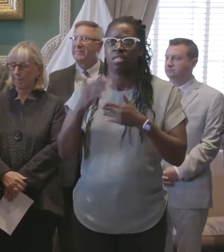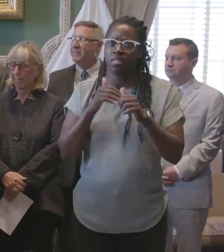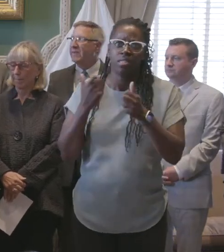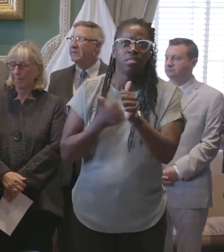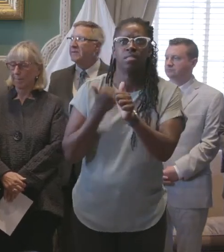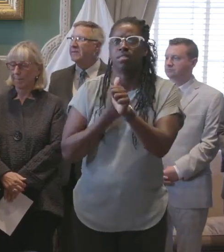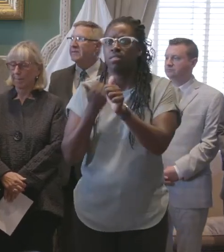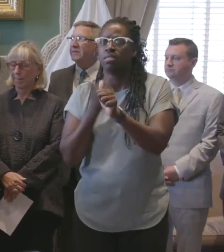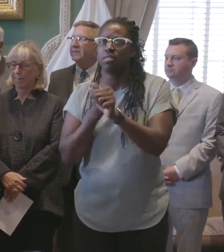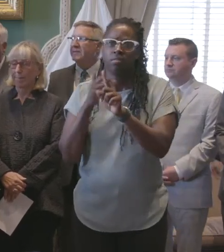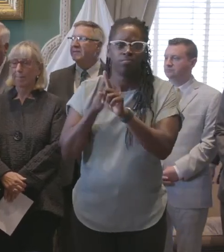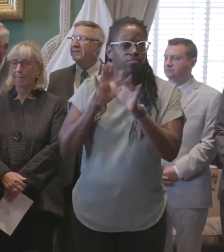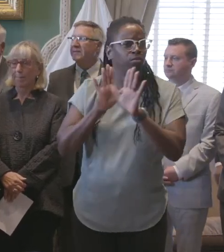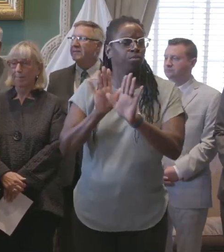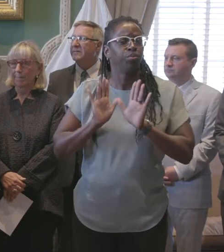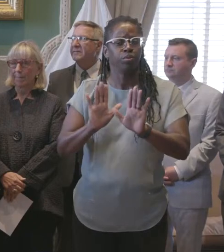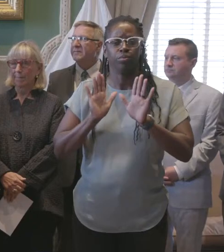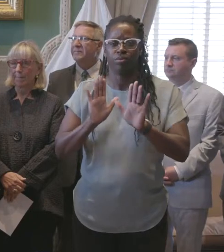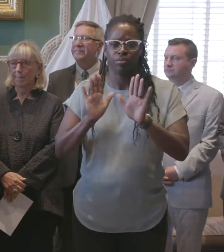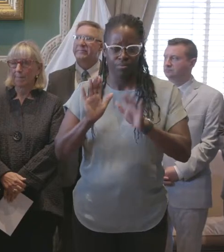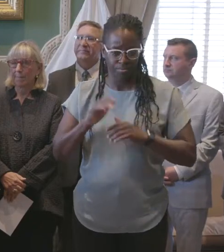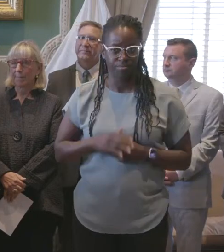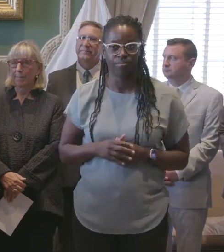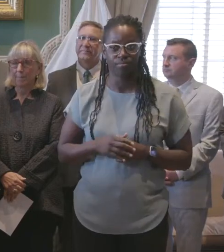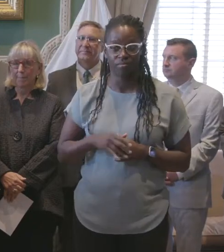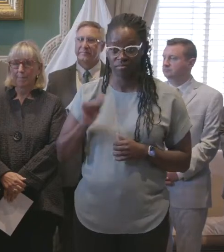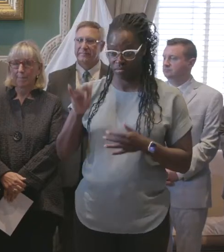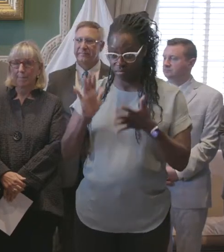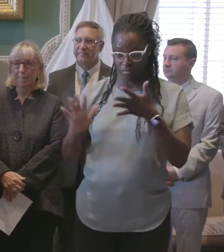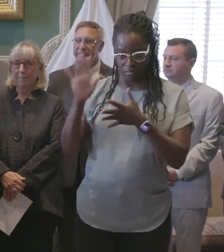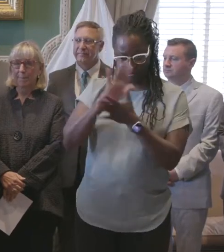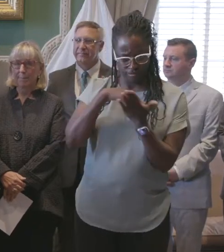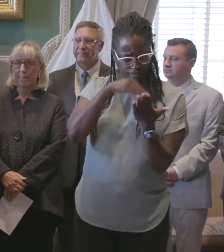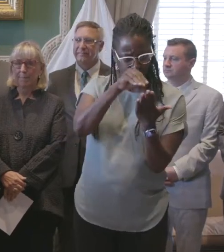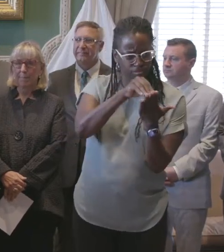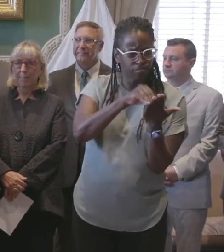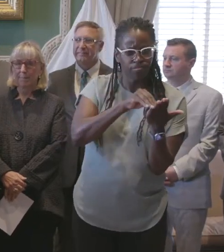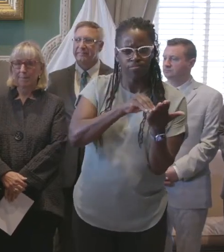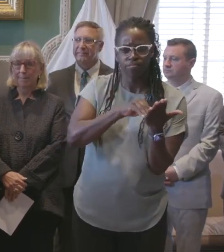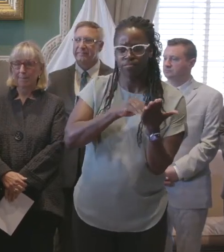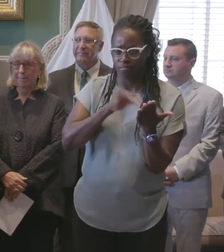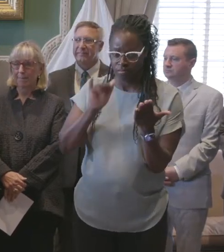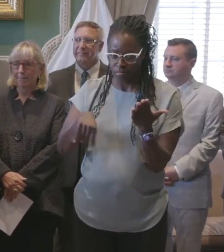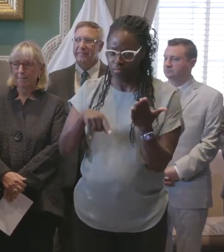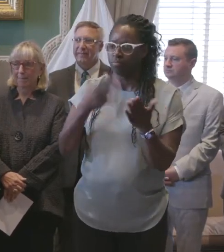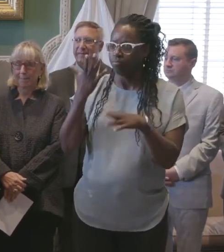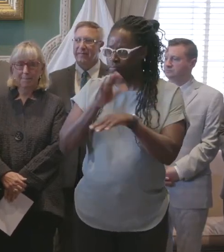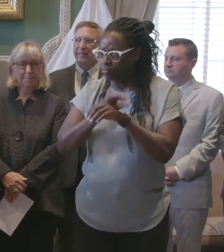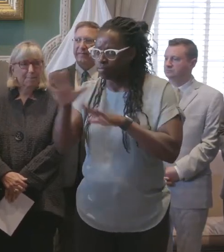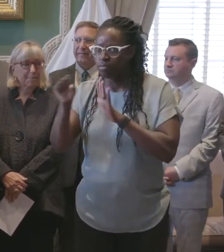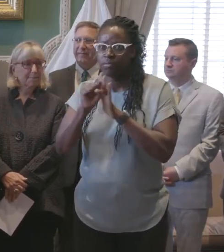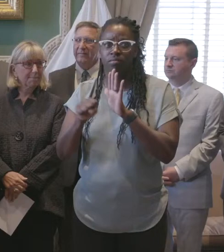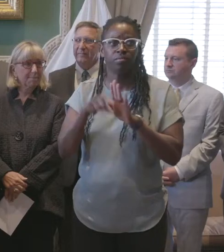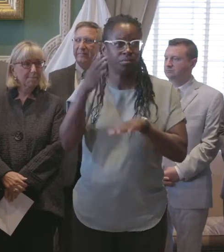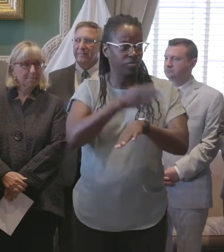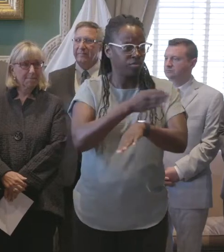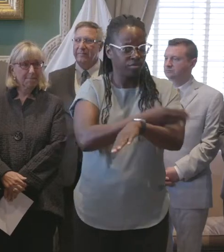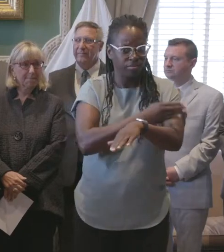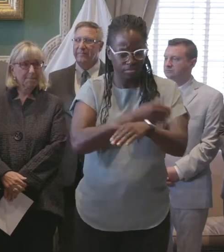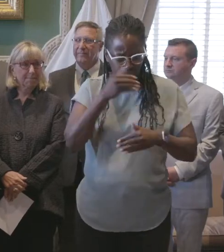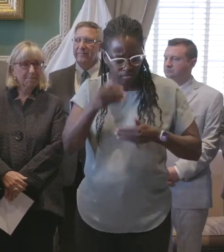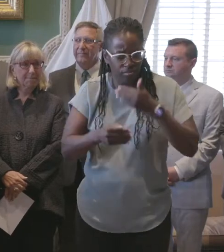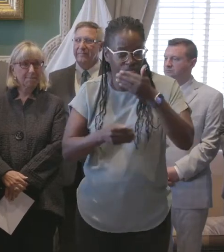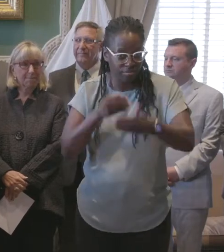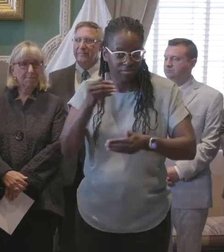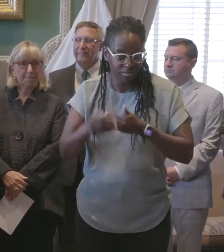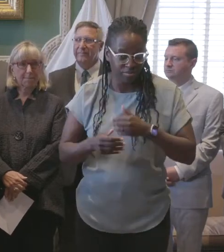collective priorities and driving our state forward with urgency and purpose. Now, the budget today represents a